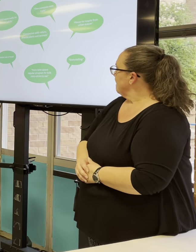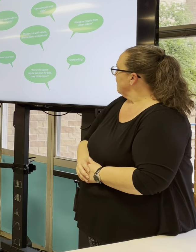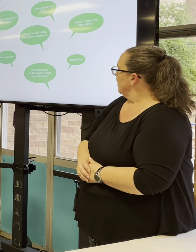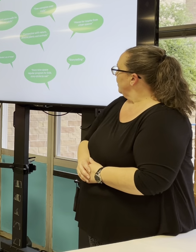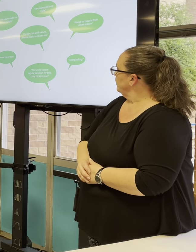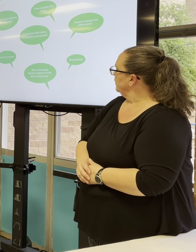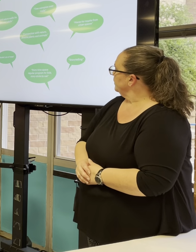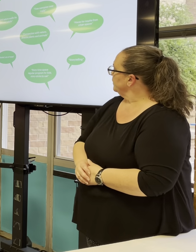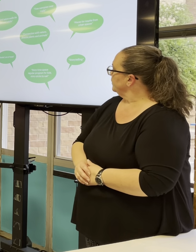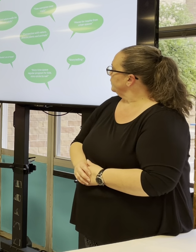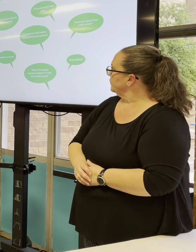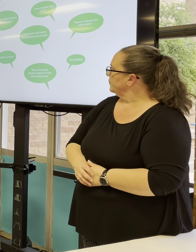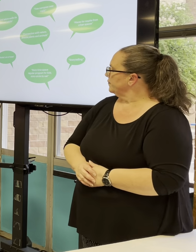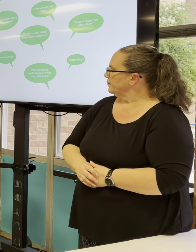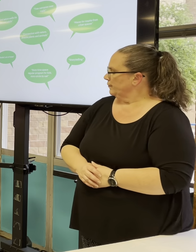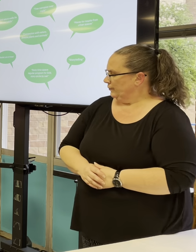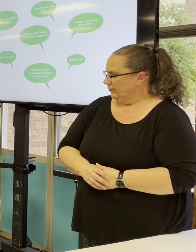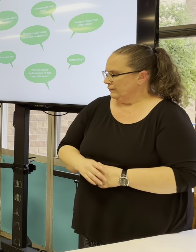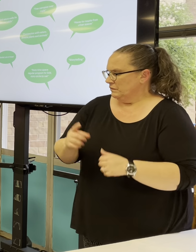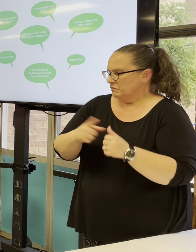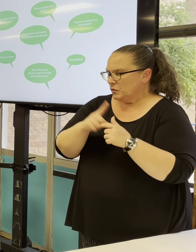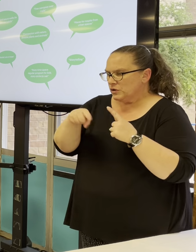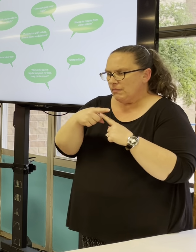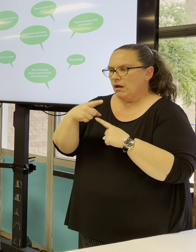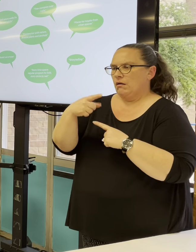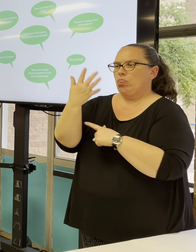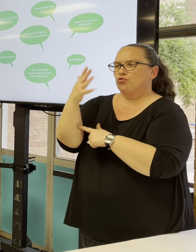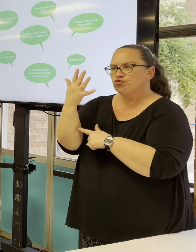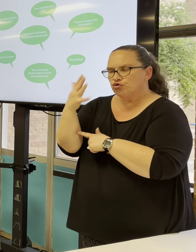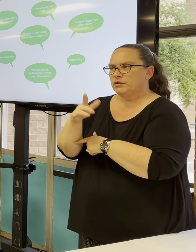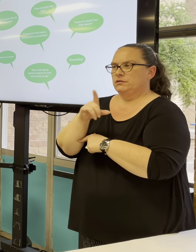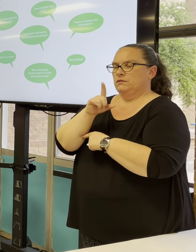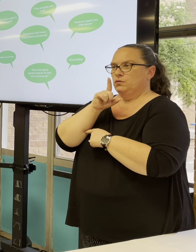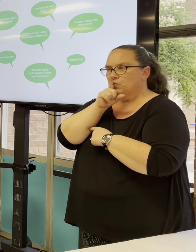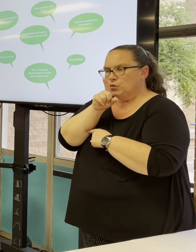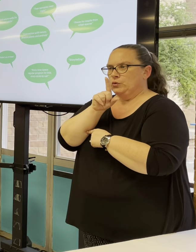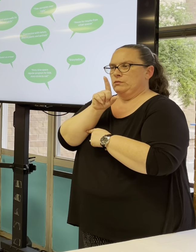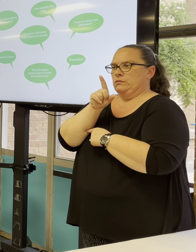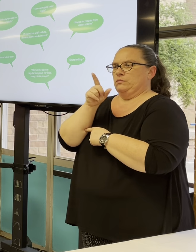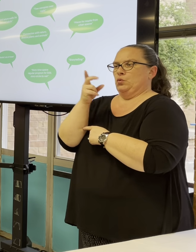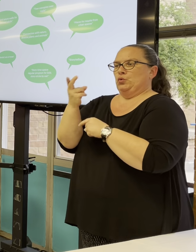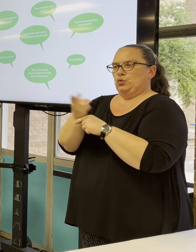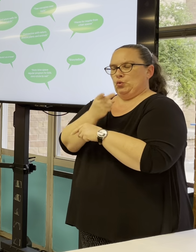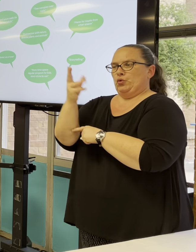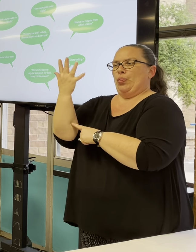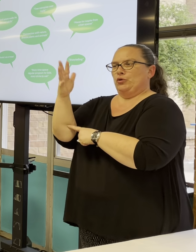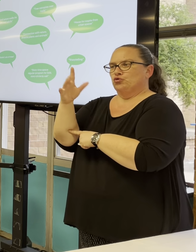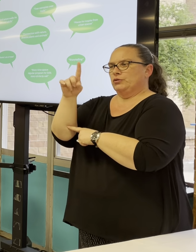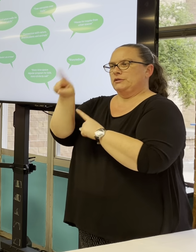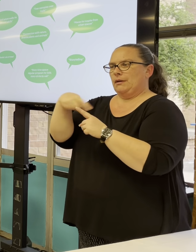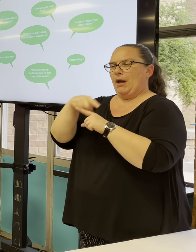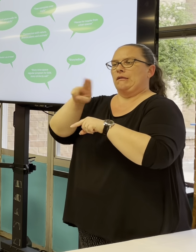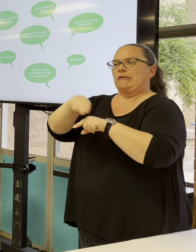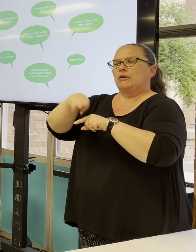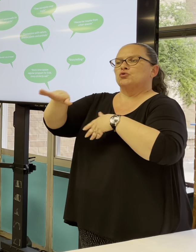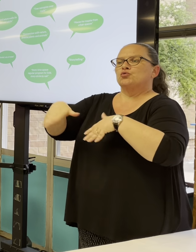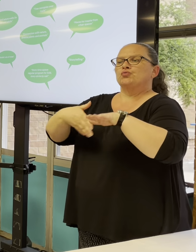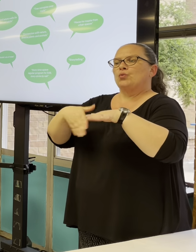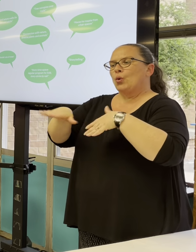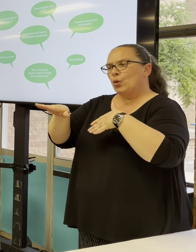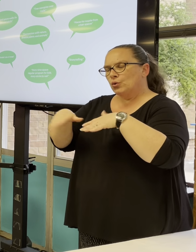these comments about just the park trees, about really using the trees to think about nature walks